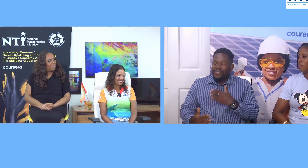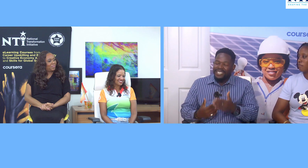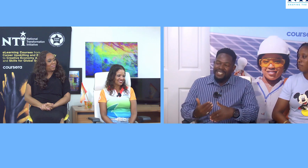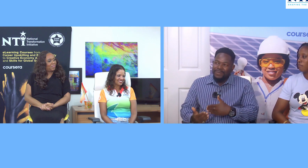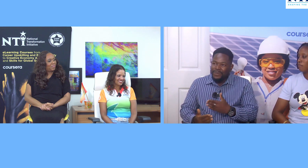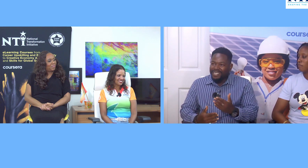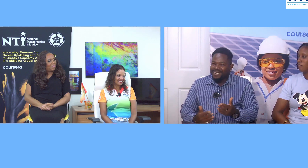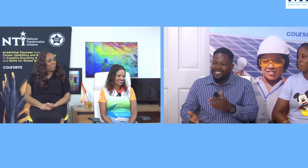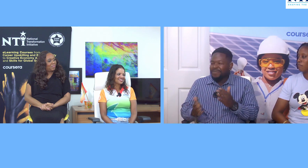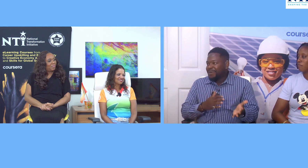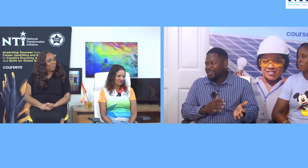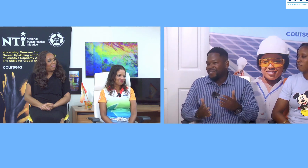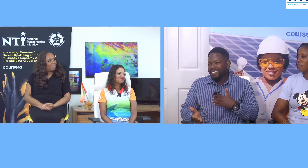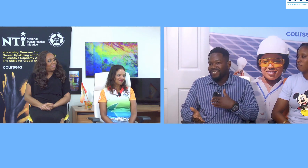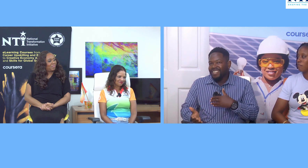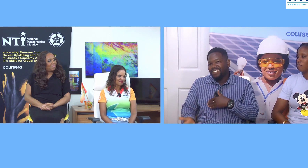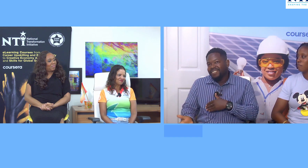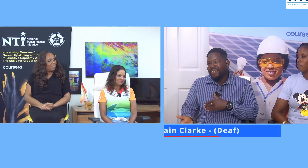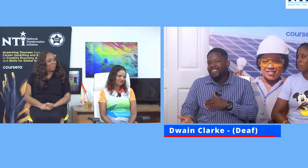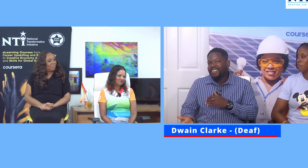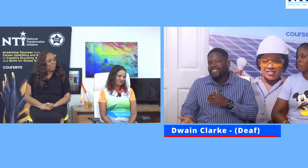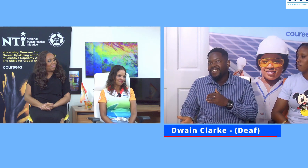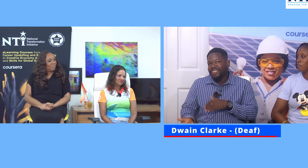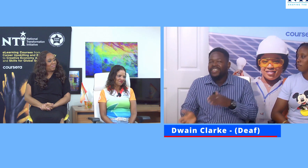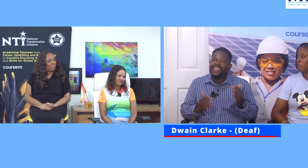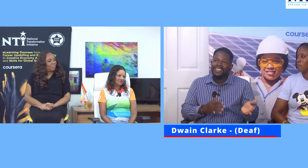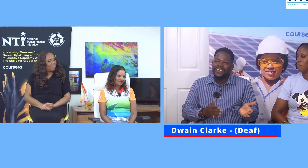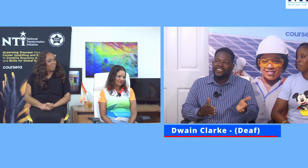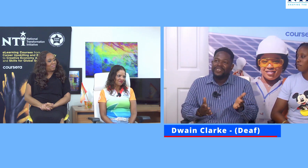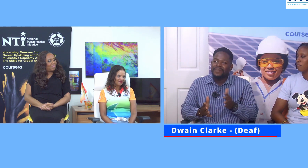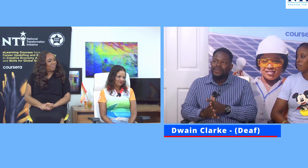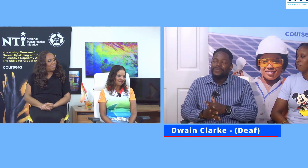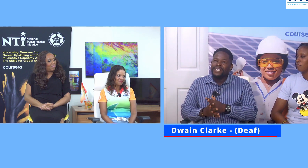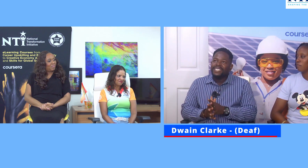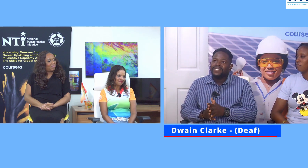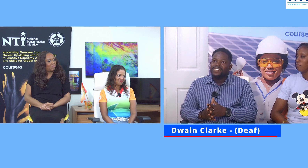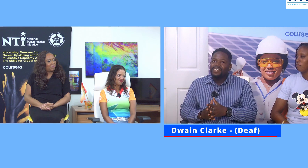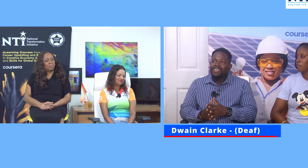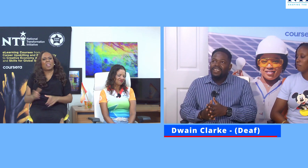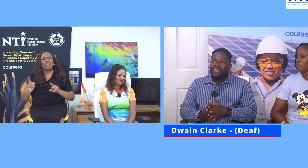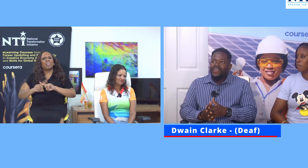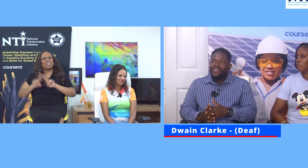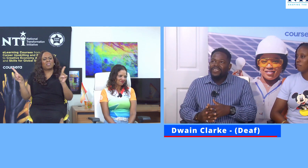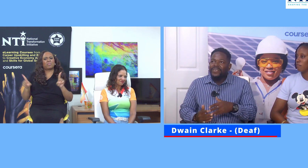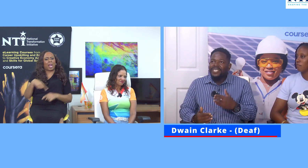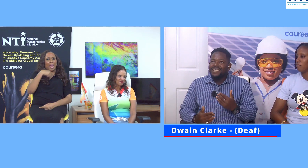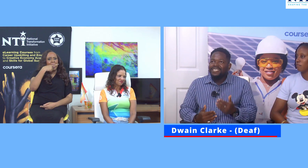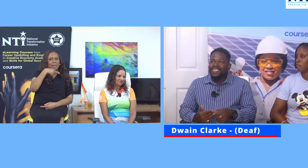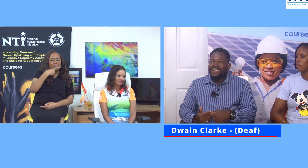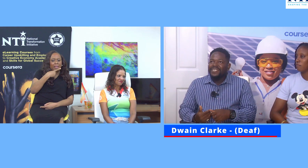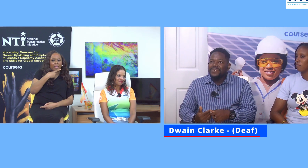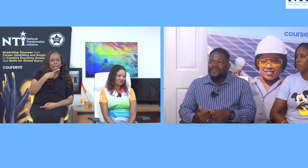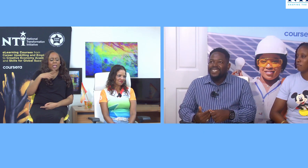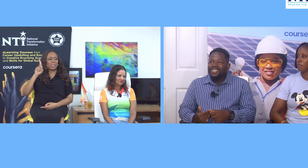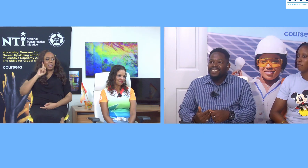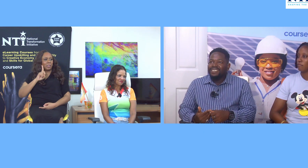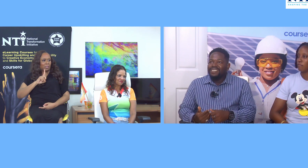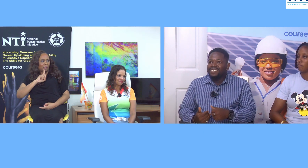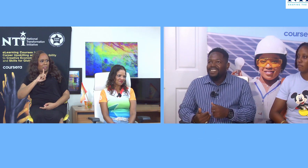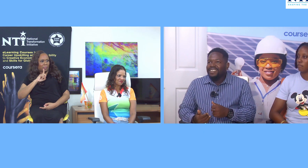There's a difference between both of us, right? Non-hearing and hearing person. There are noises that